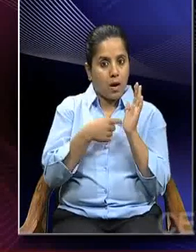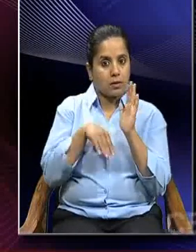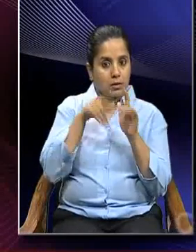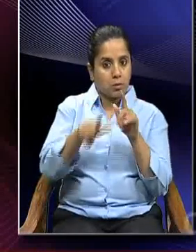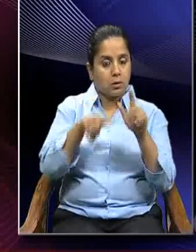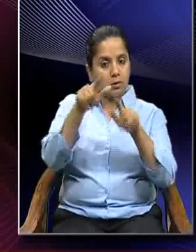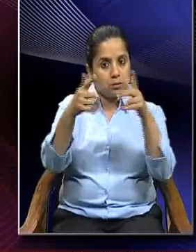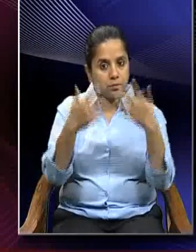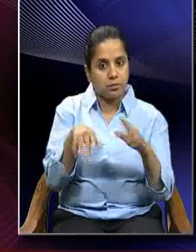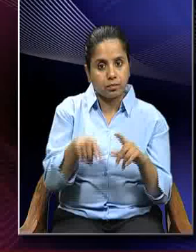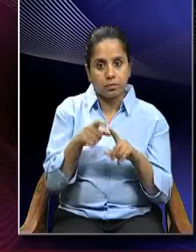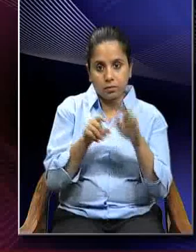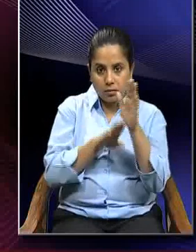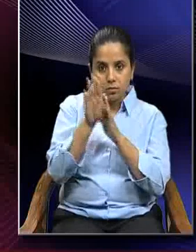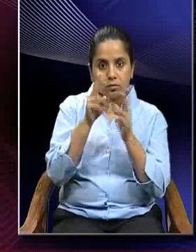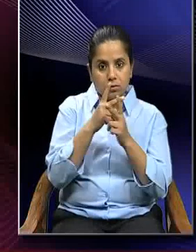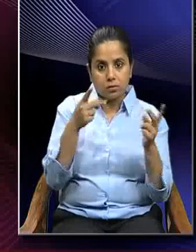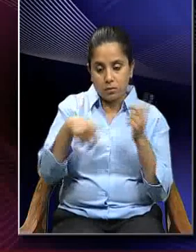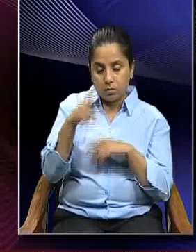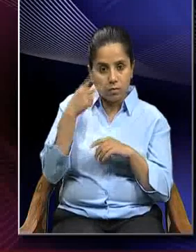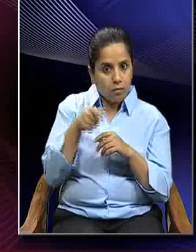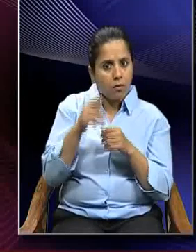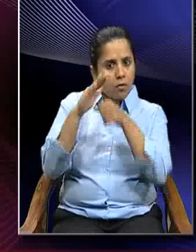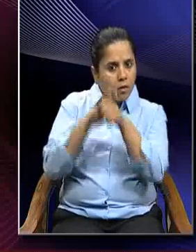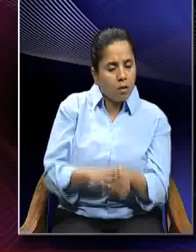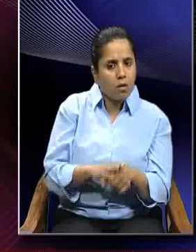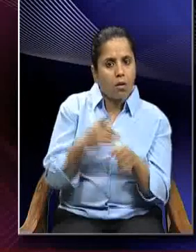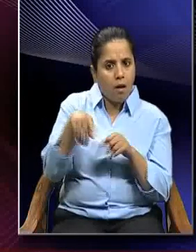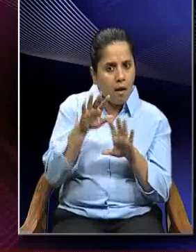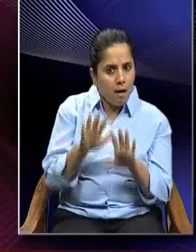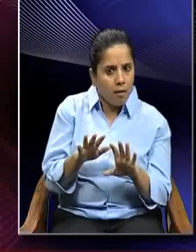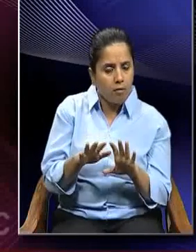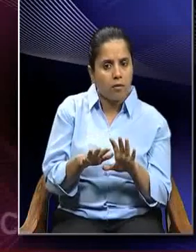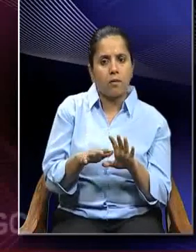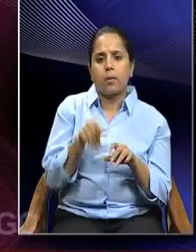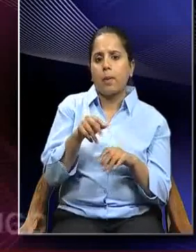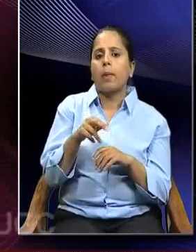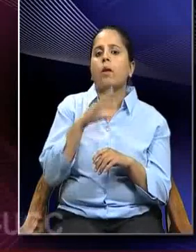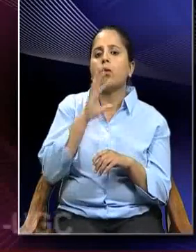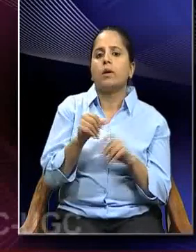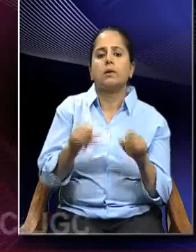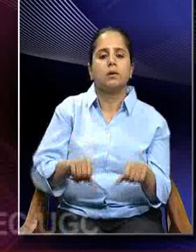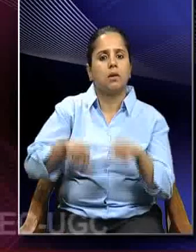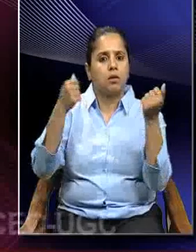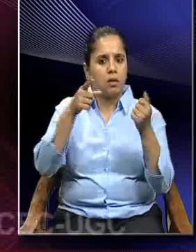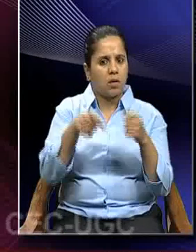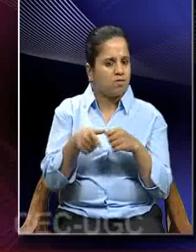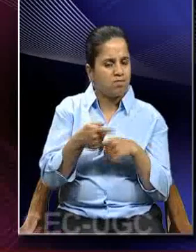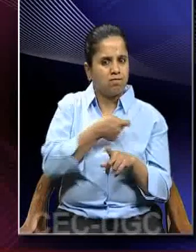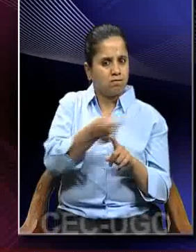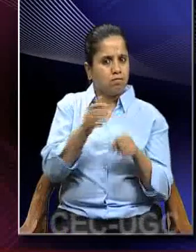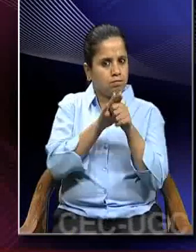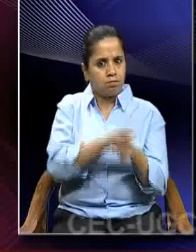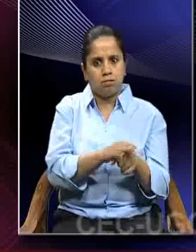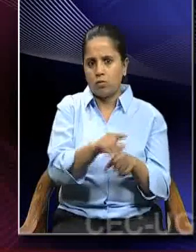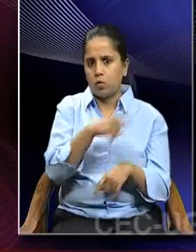and develop Vivek or ability to discriminate, that is the real success. It means your self is